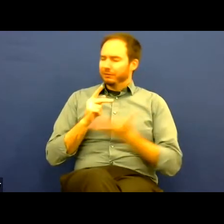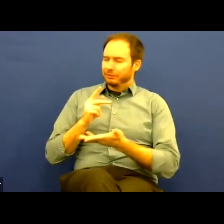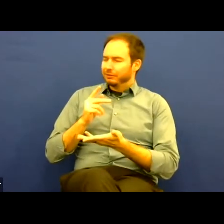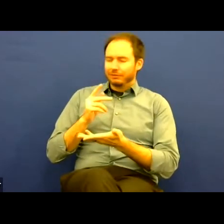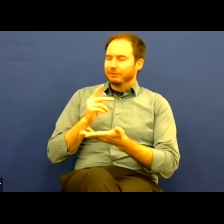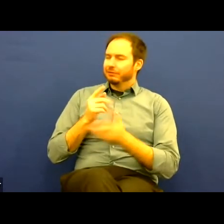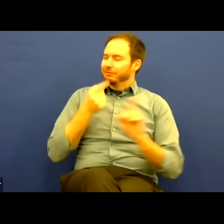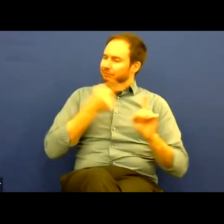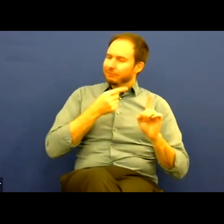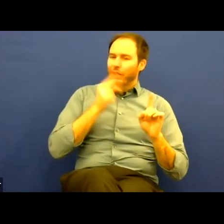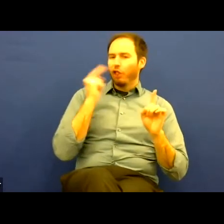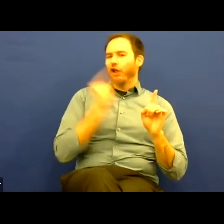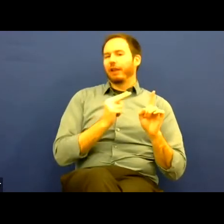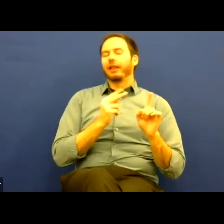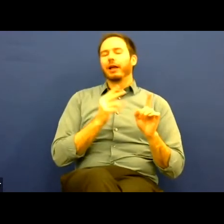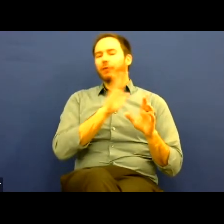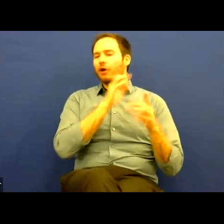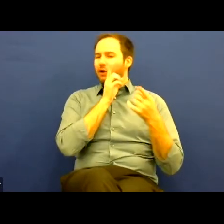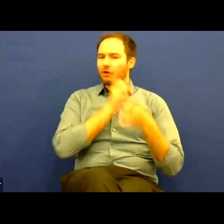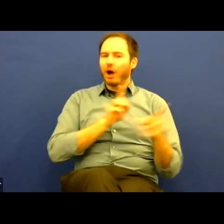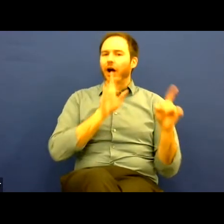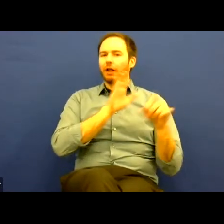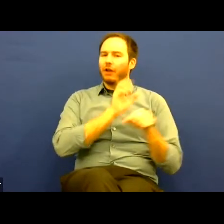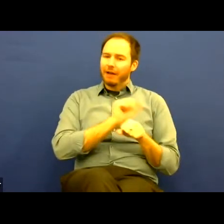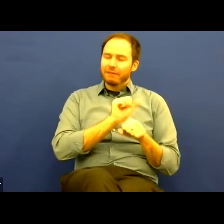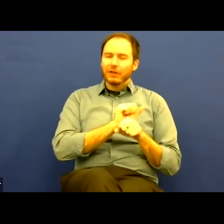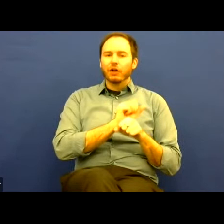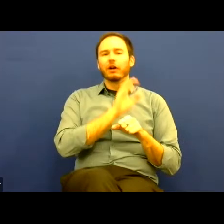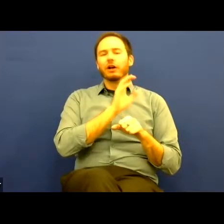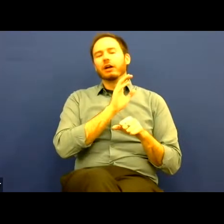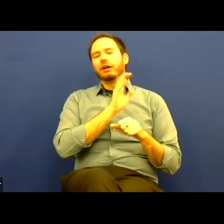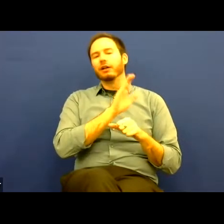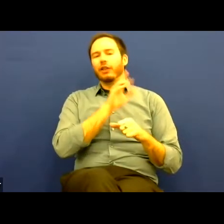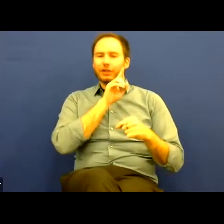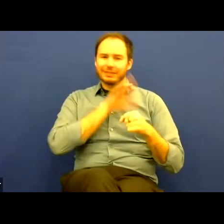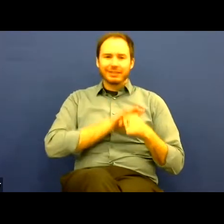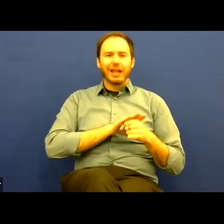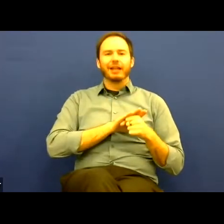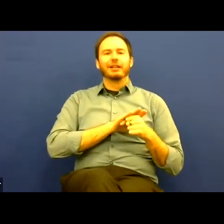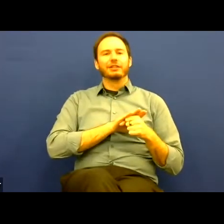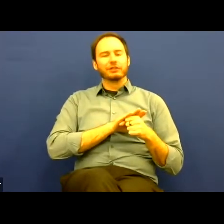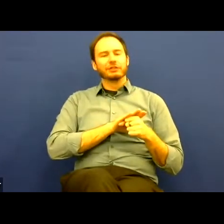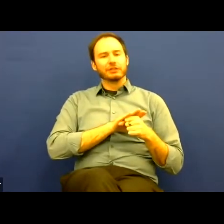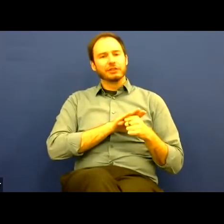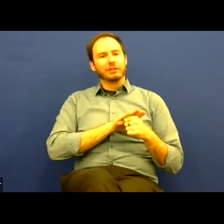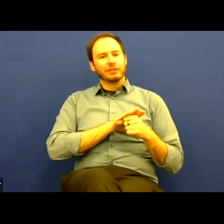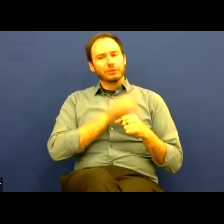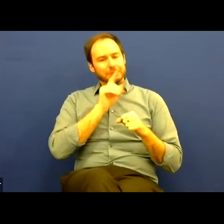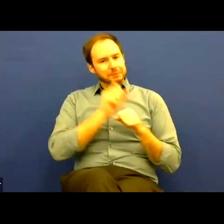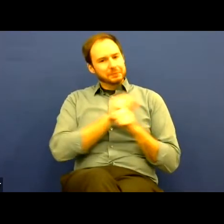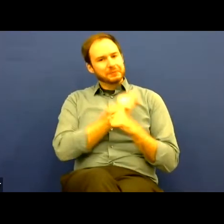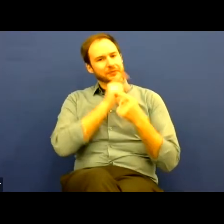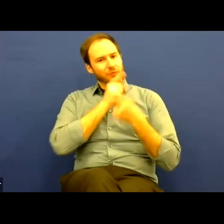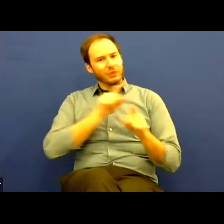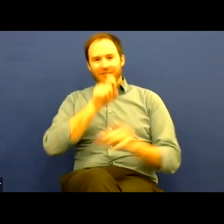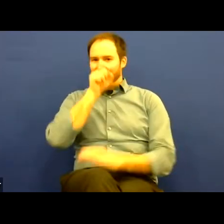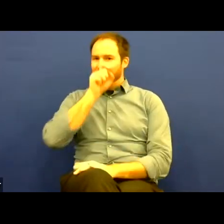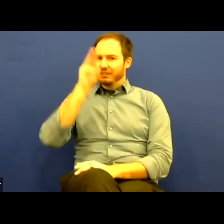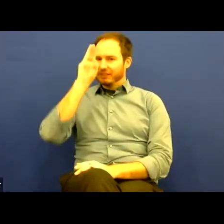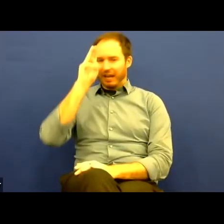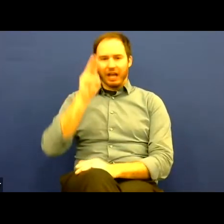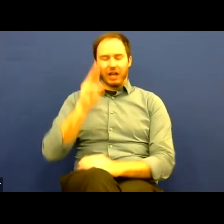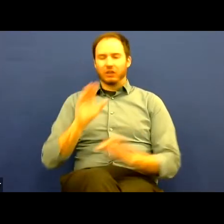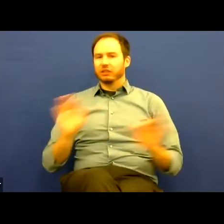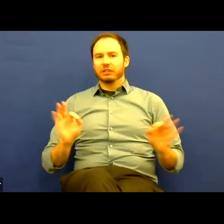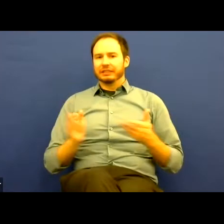The accomplishments, the effort, the dedication that it takes to achieve this rank